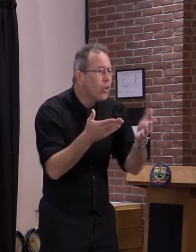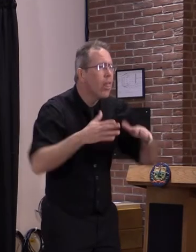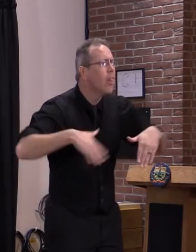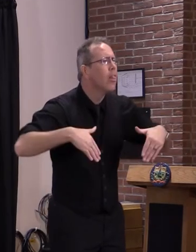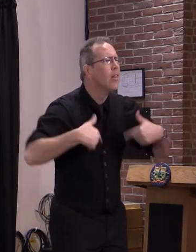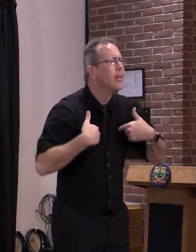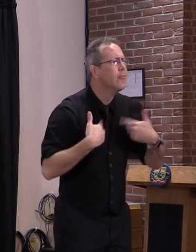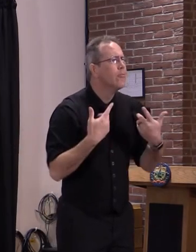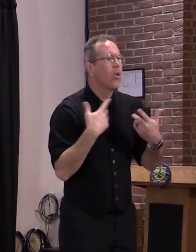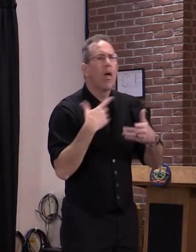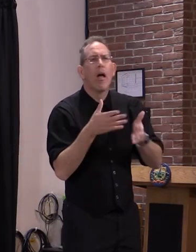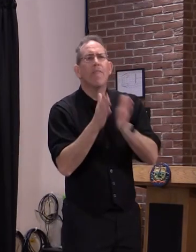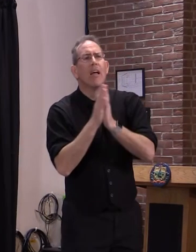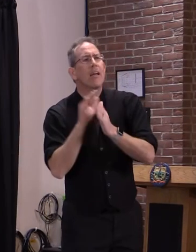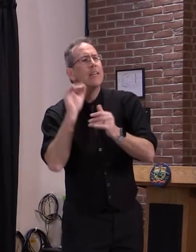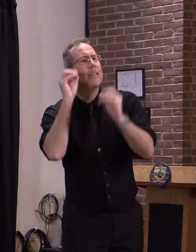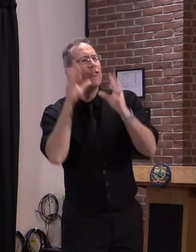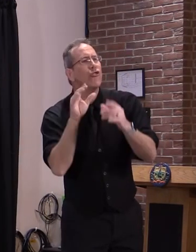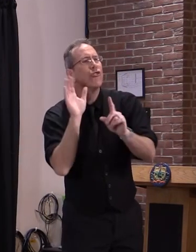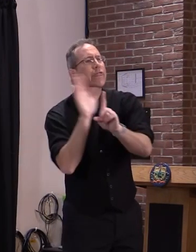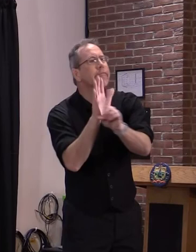supports directly to schools so they can intervene.